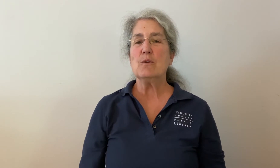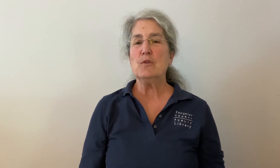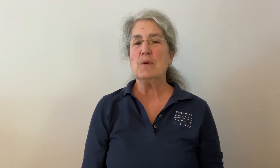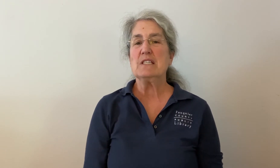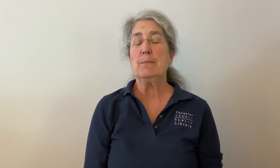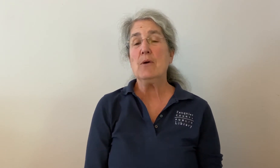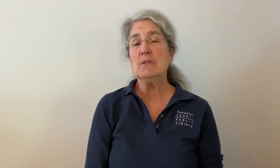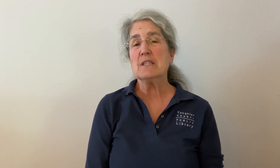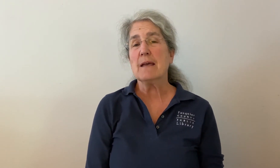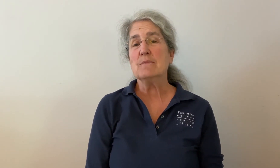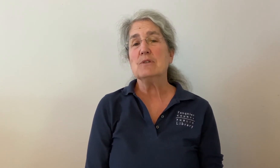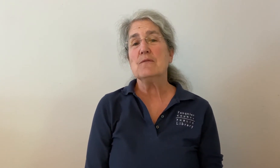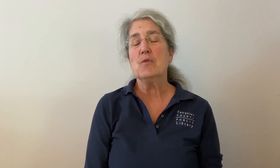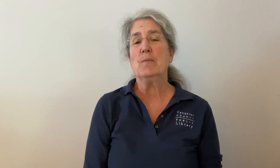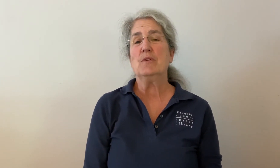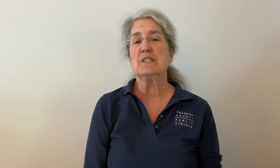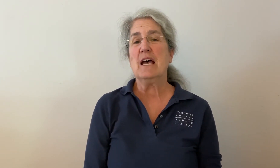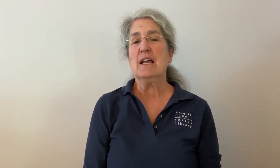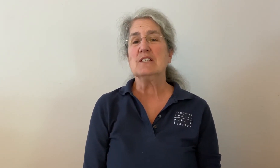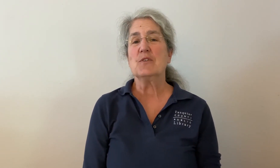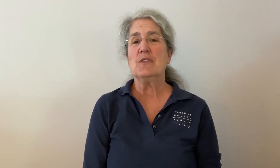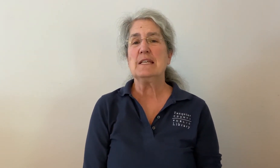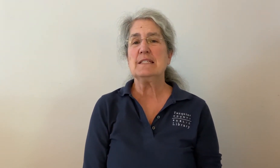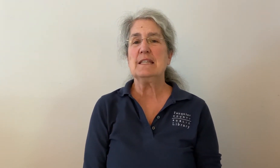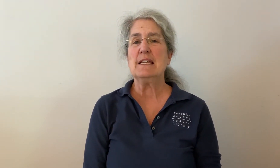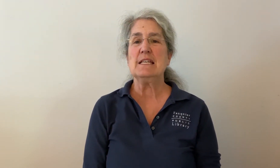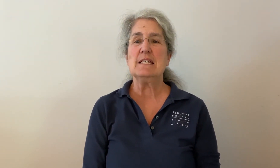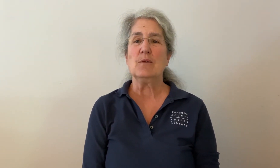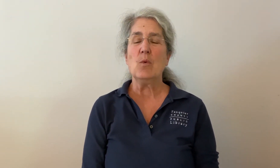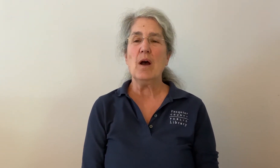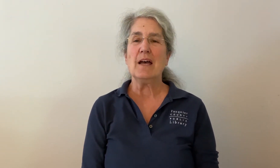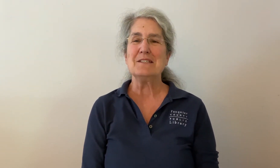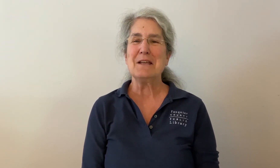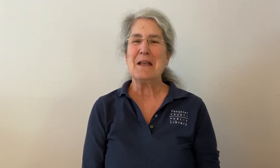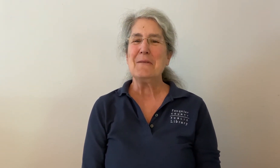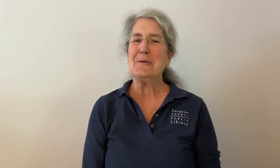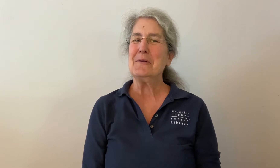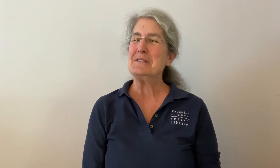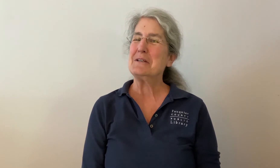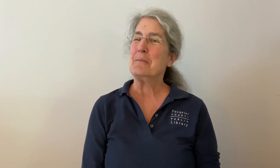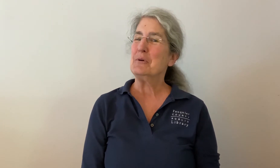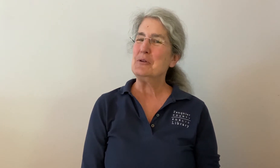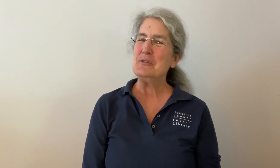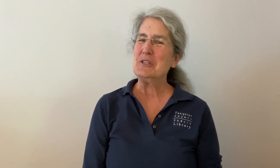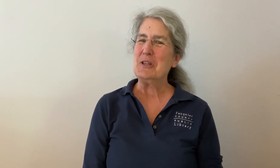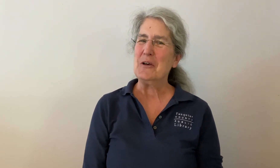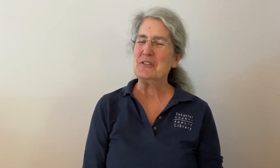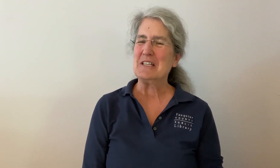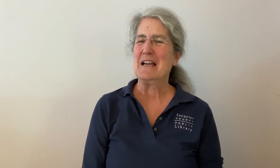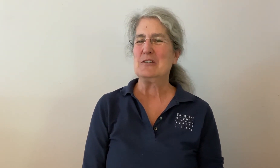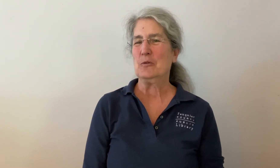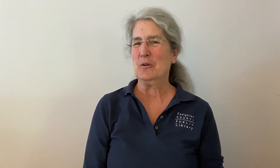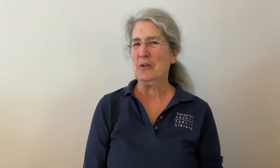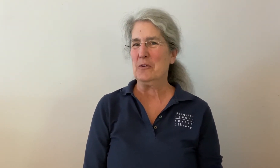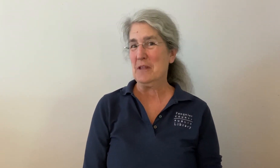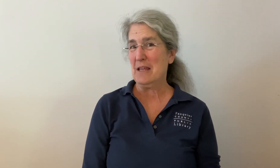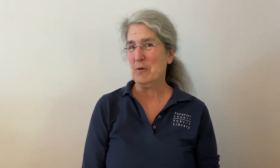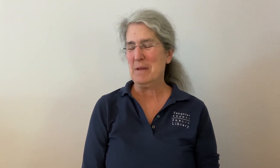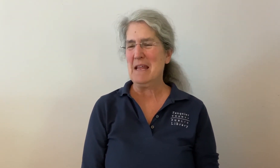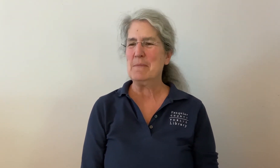you expose them to formal signs for things that they need and want, they're going to start producing those signs earlier than they would be able